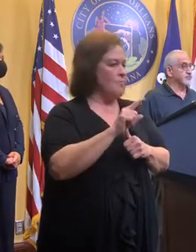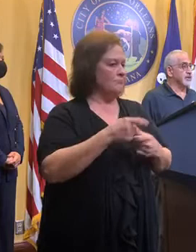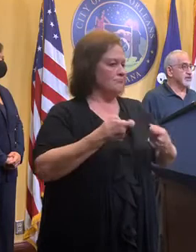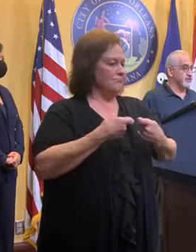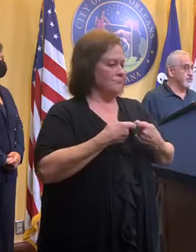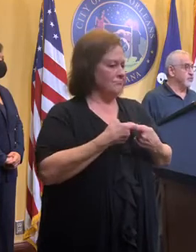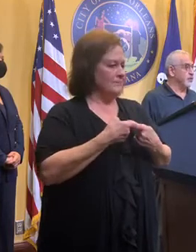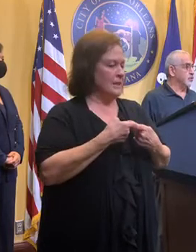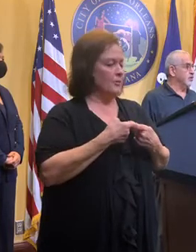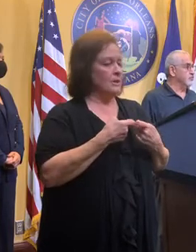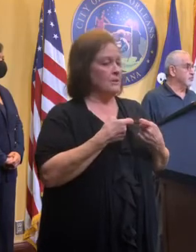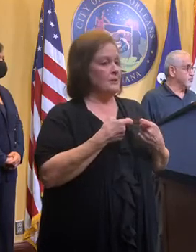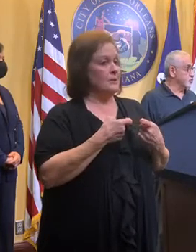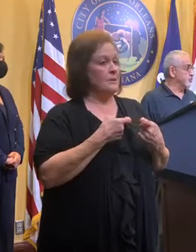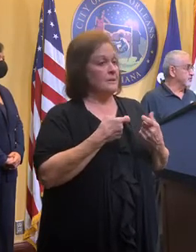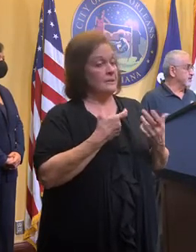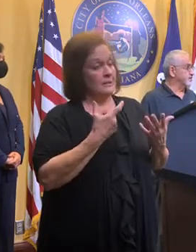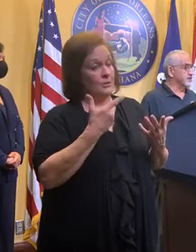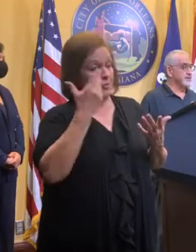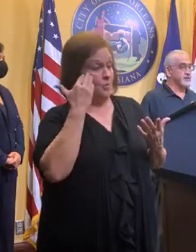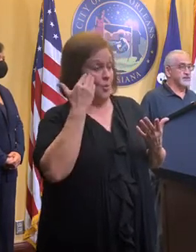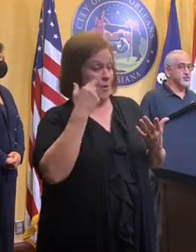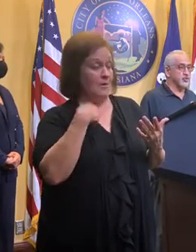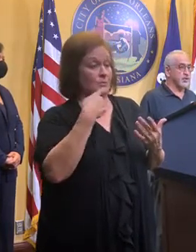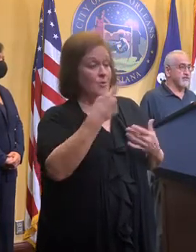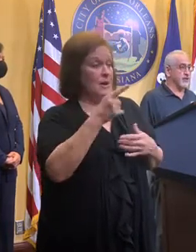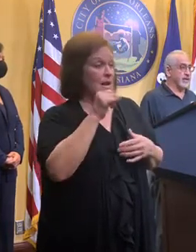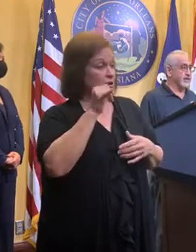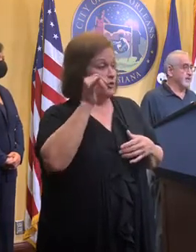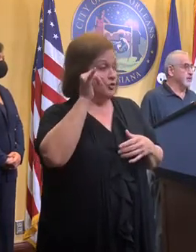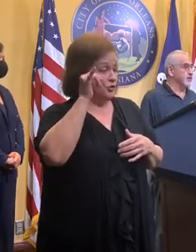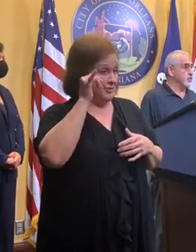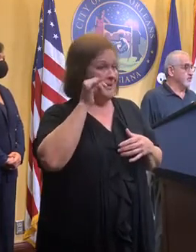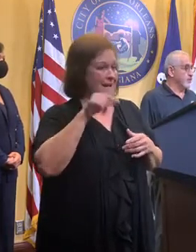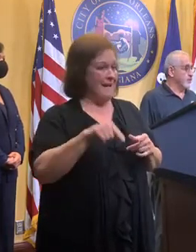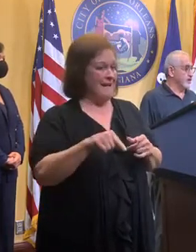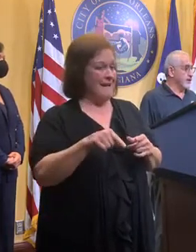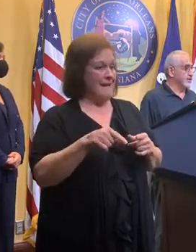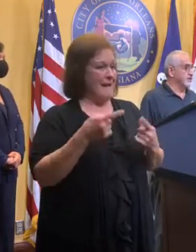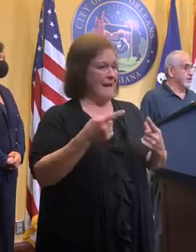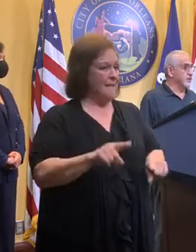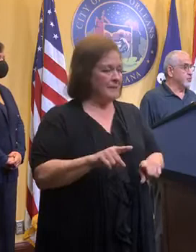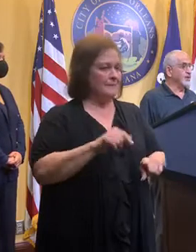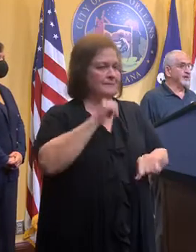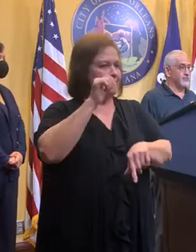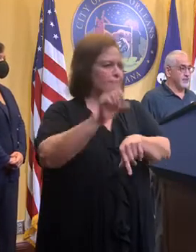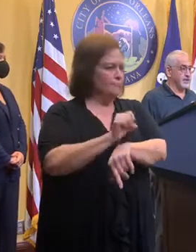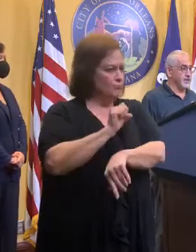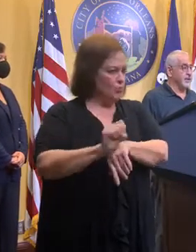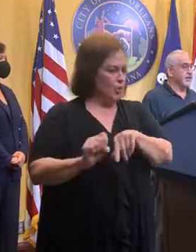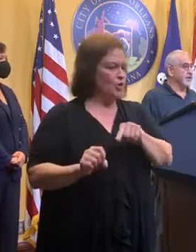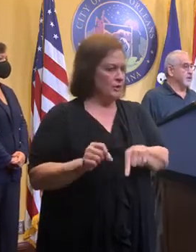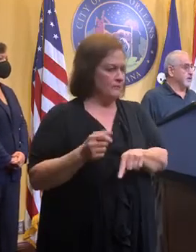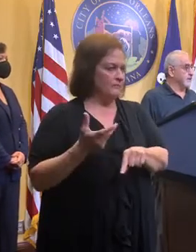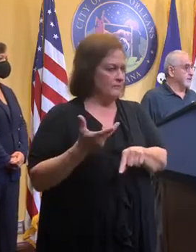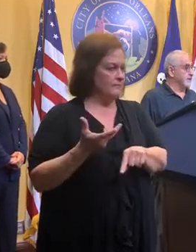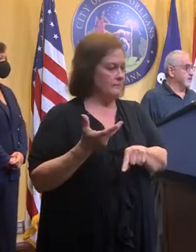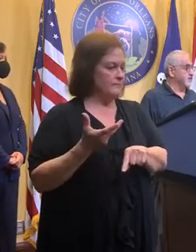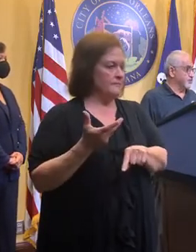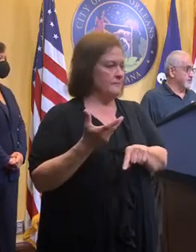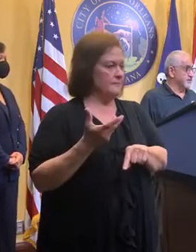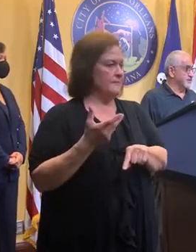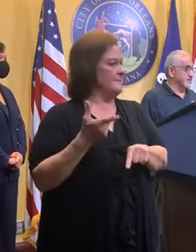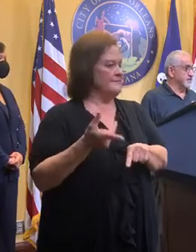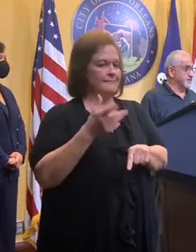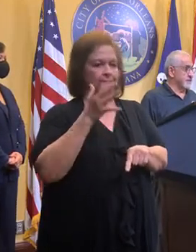T4, as many of you know, and we were told you yesterday that it tripped offline over the weekend and will not be